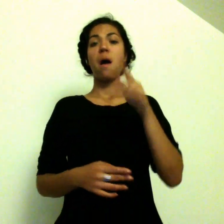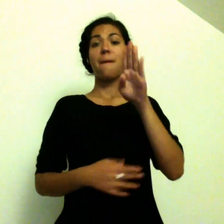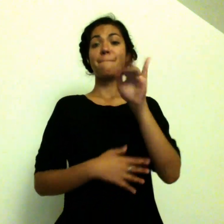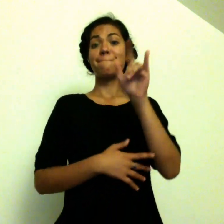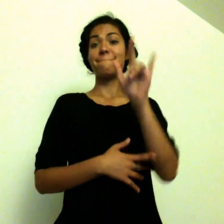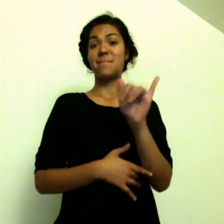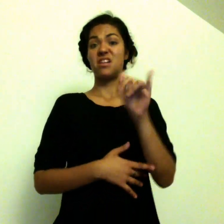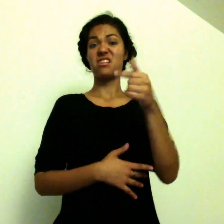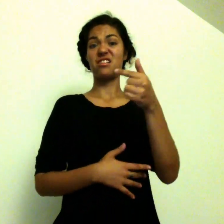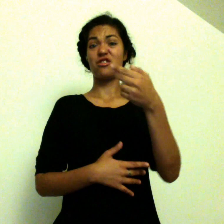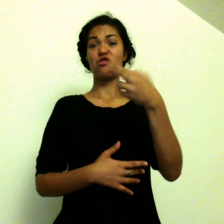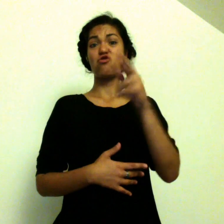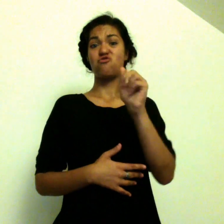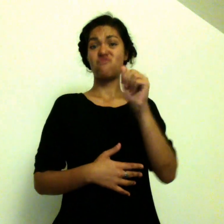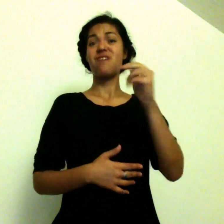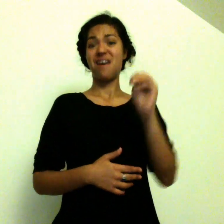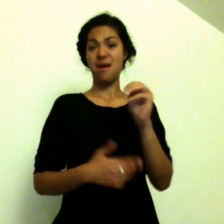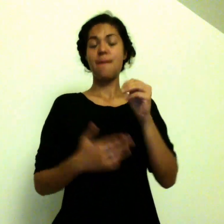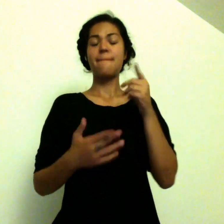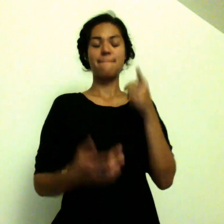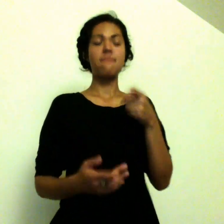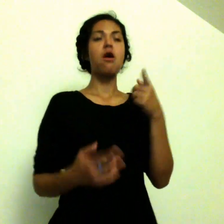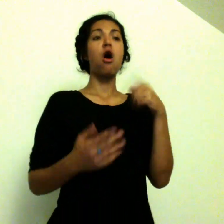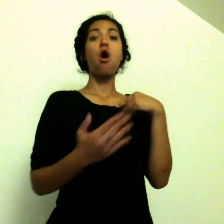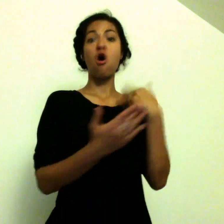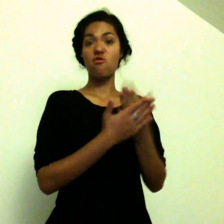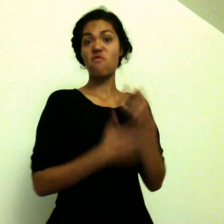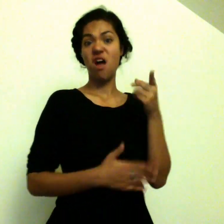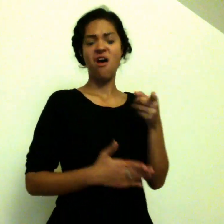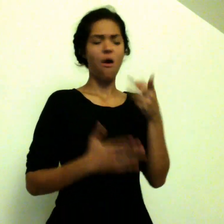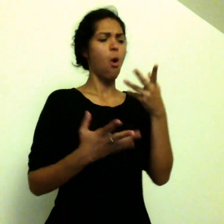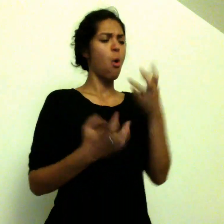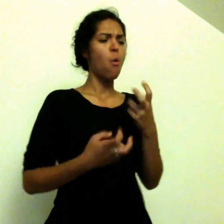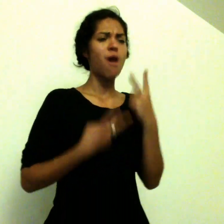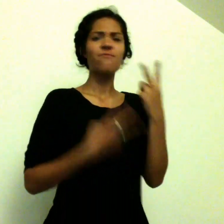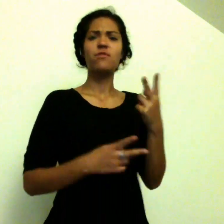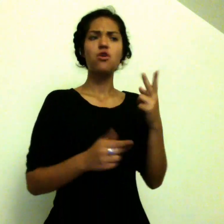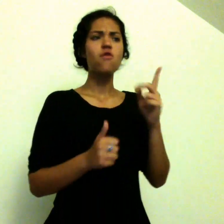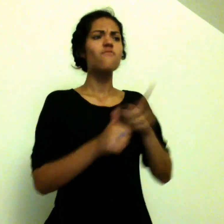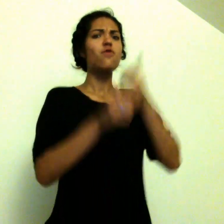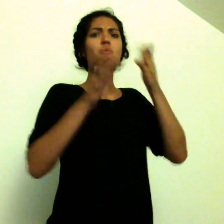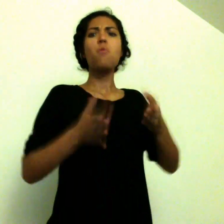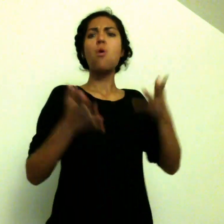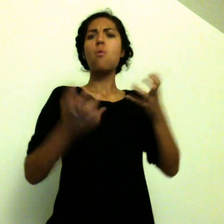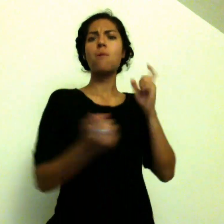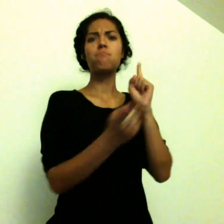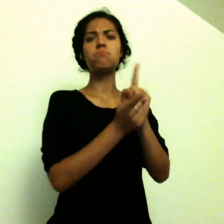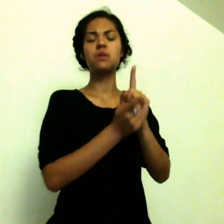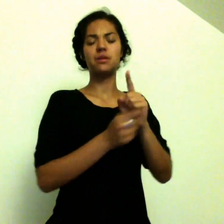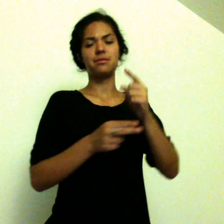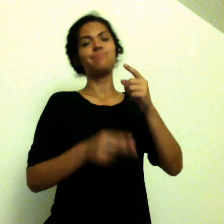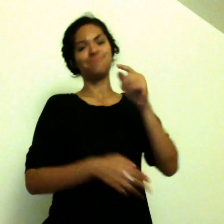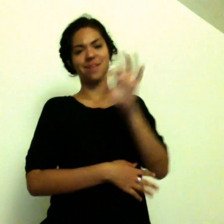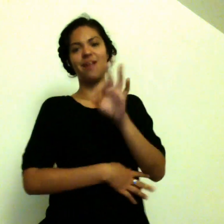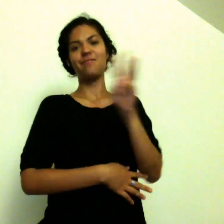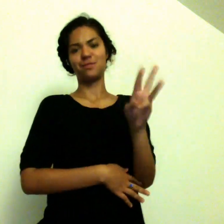leave, it's F.W. Borum." And I remember when I quoted one of F.W. Borum's quotes in my message at